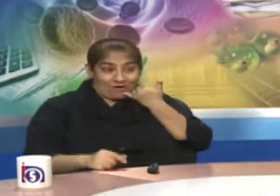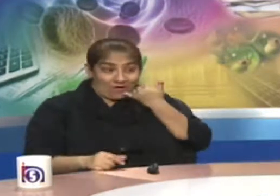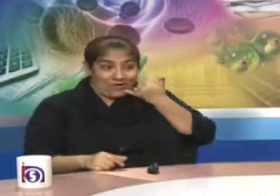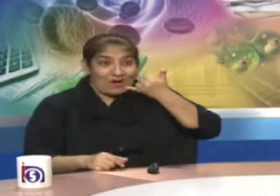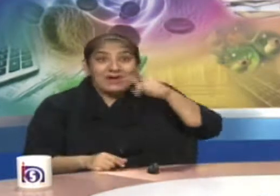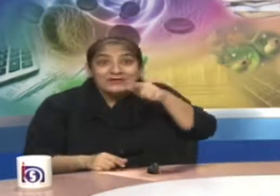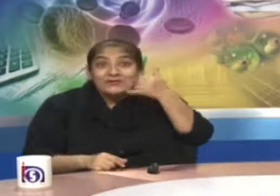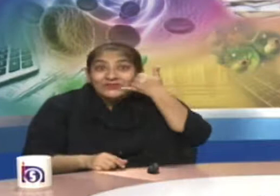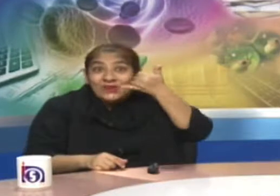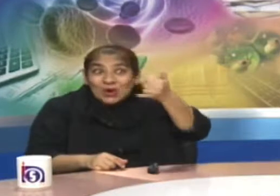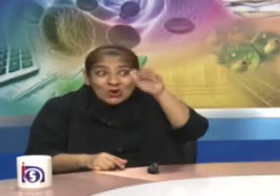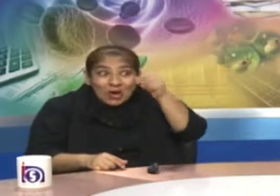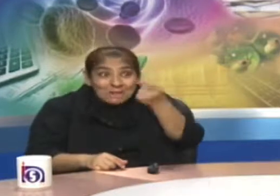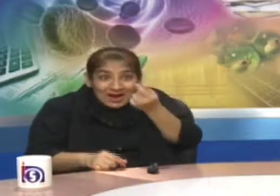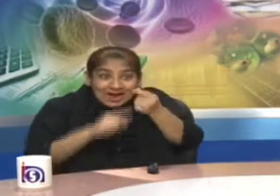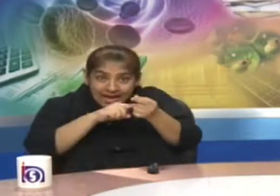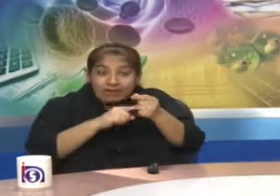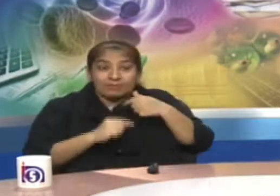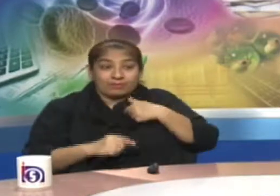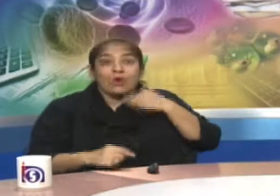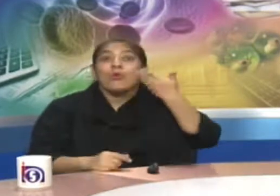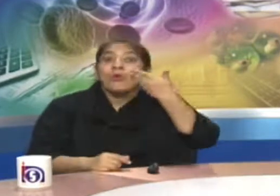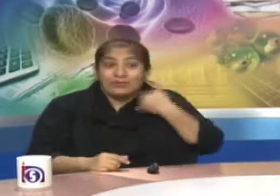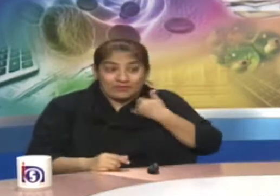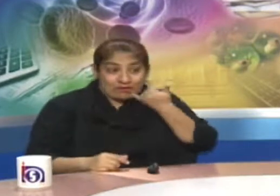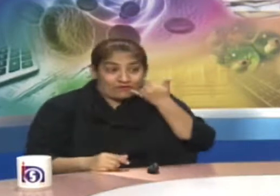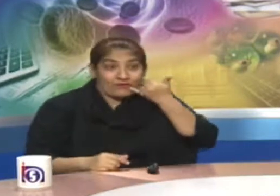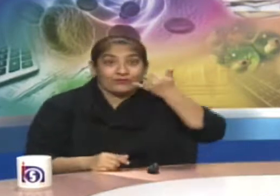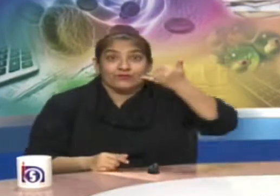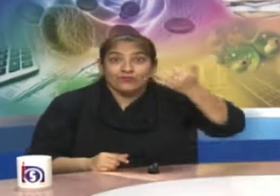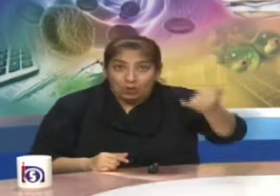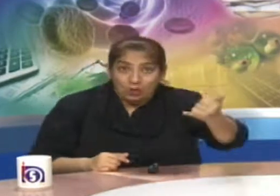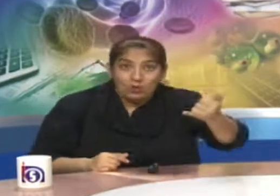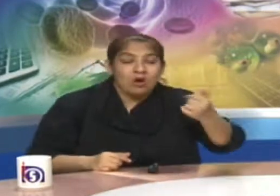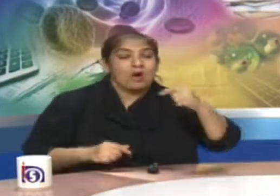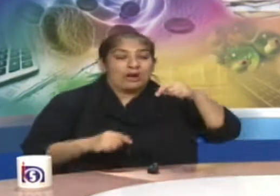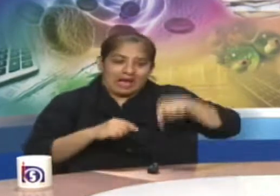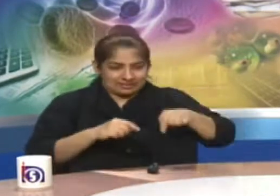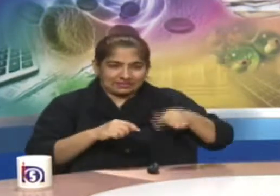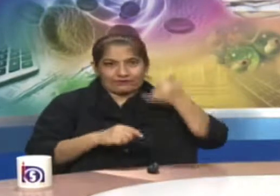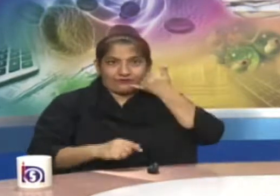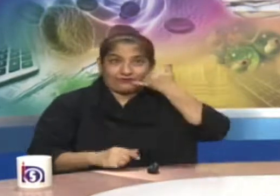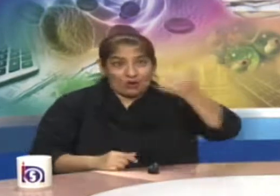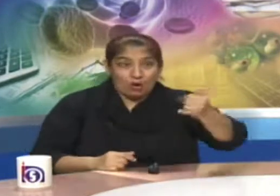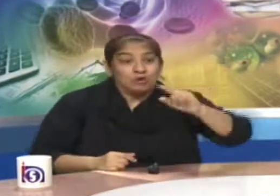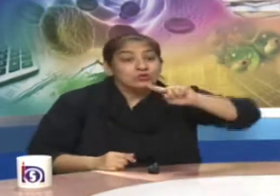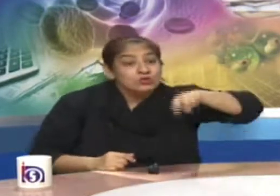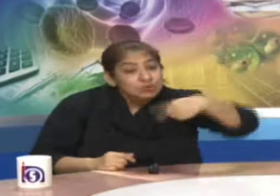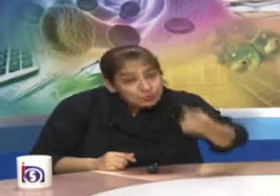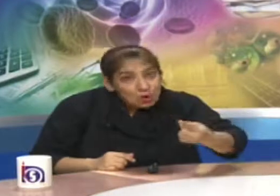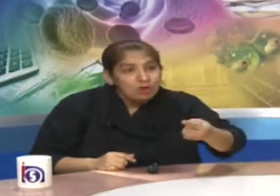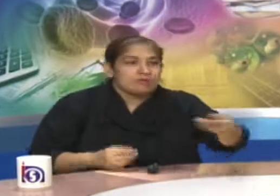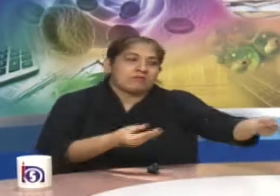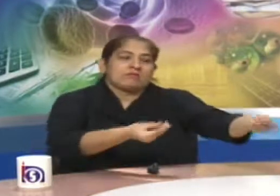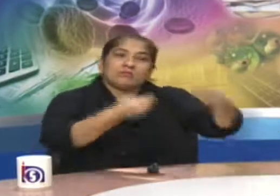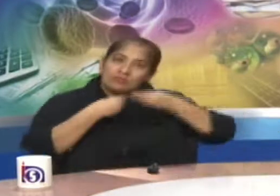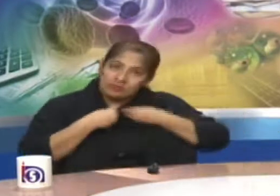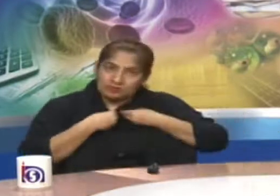but the duration is the short duration. It is like call money. When we say